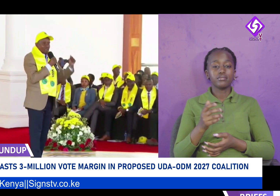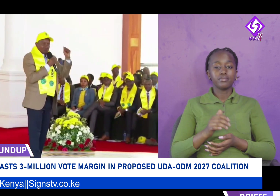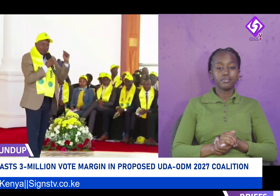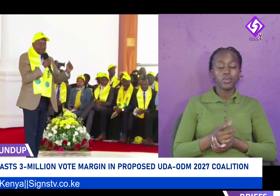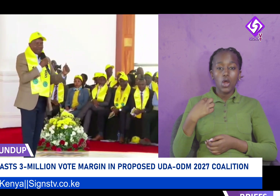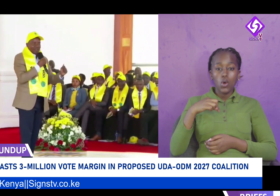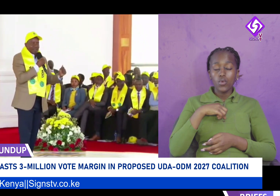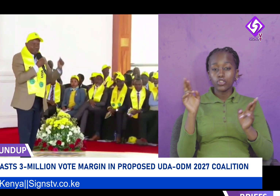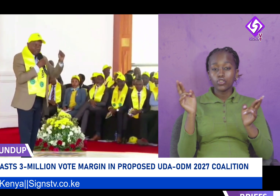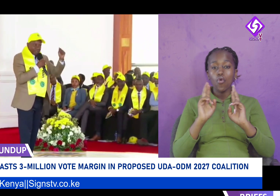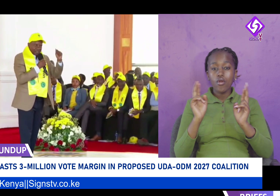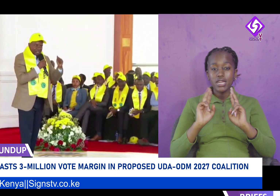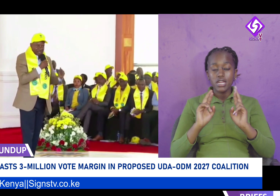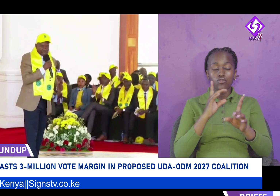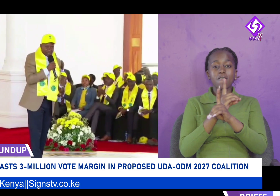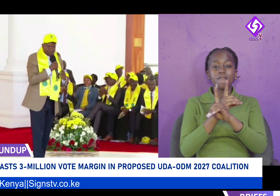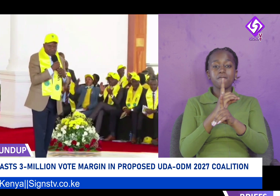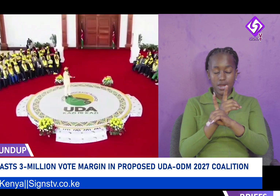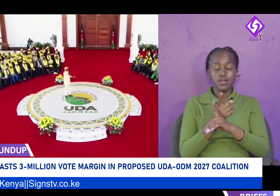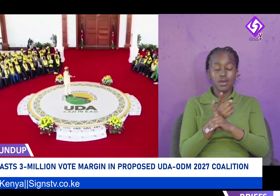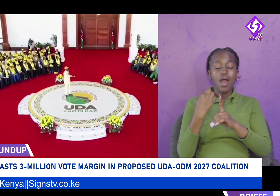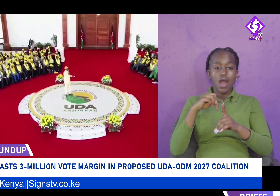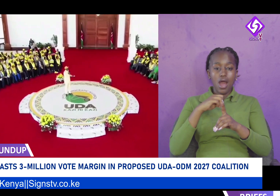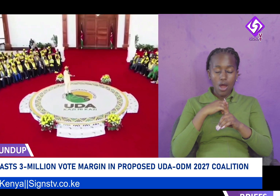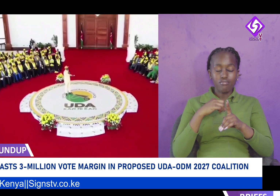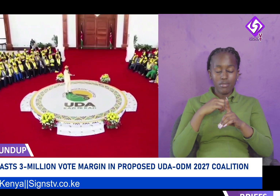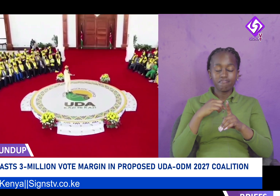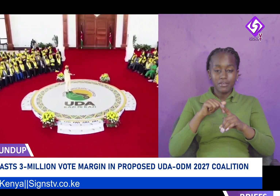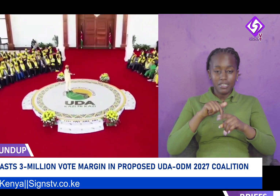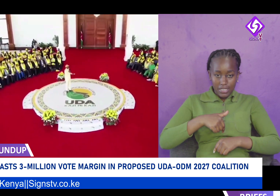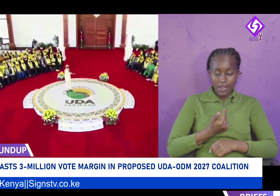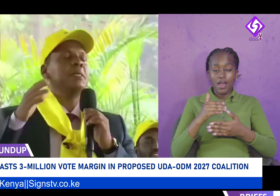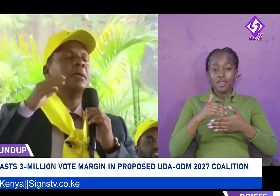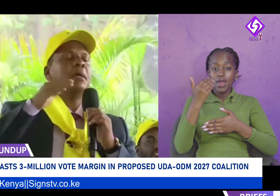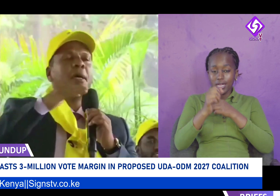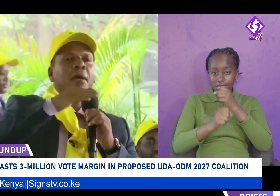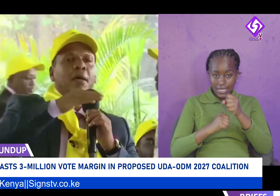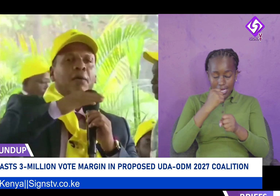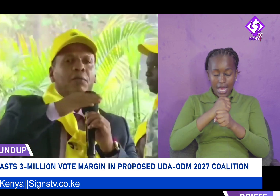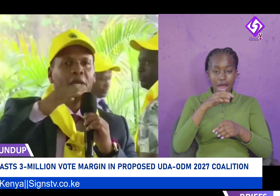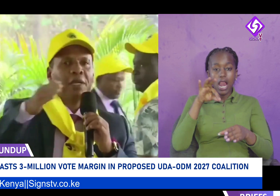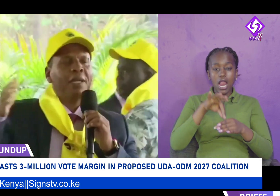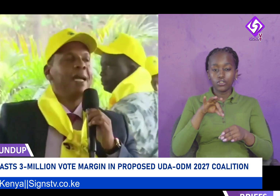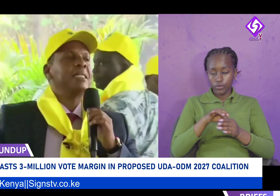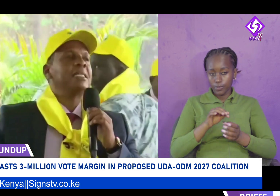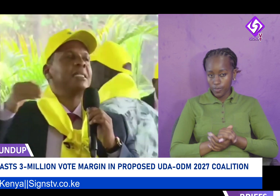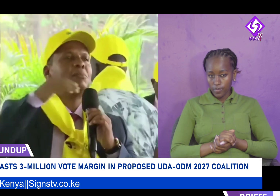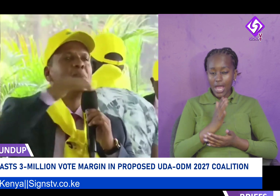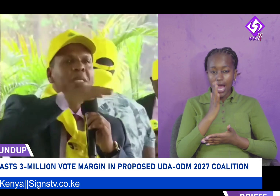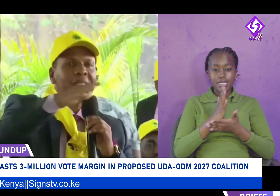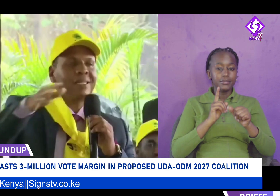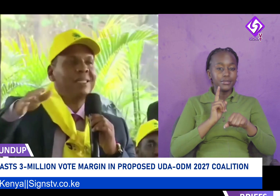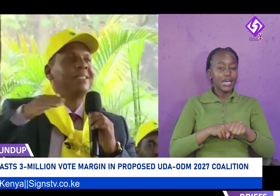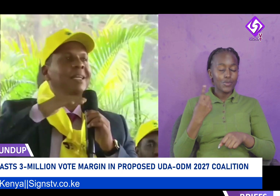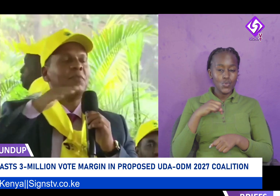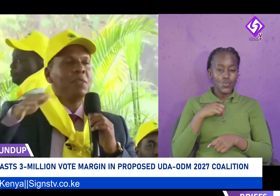our scorecard in the next year's election. You know, when we see very nice ministries and everything going